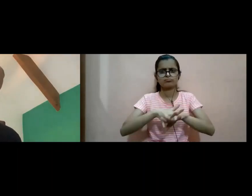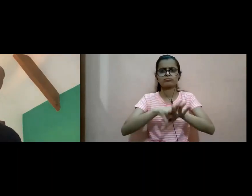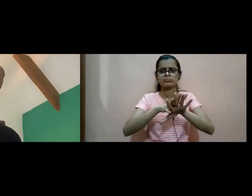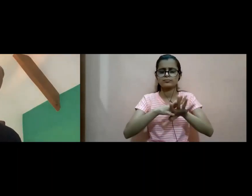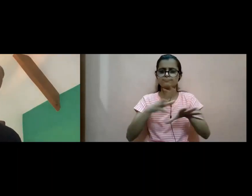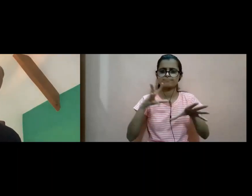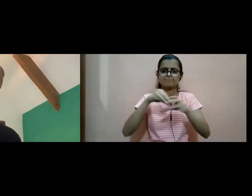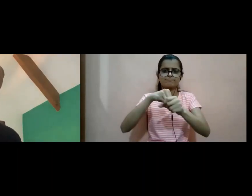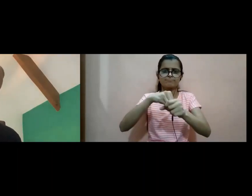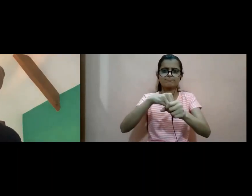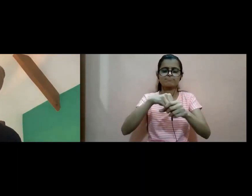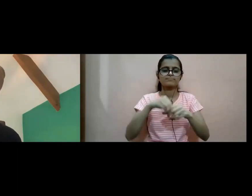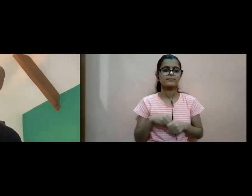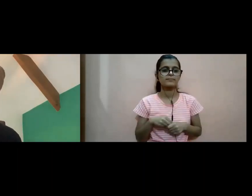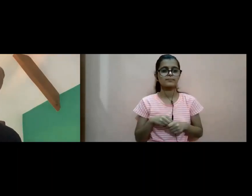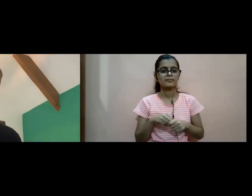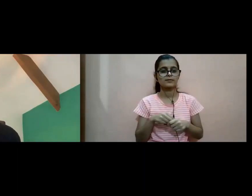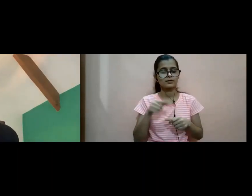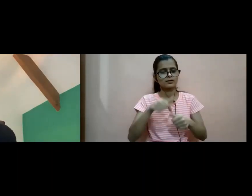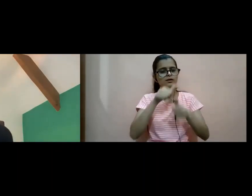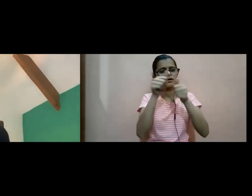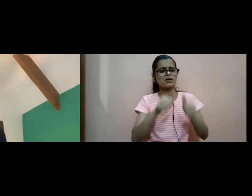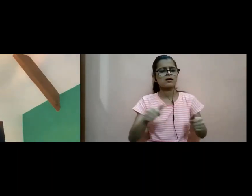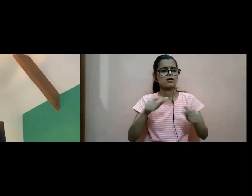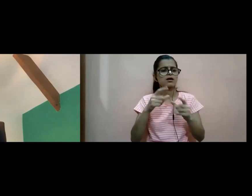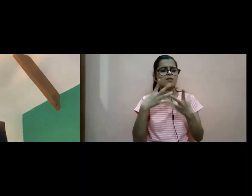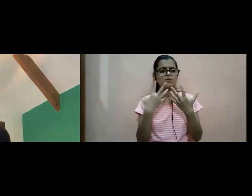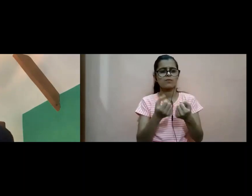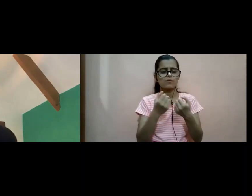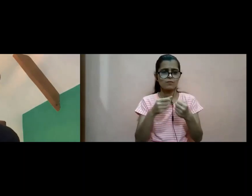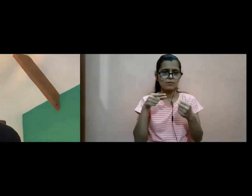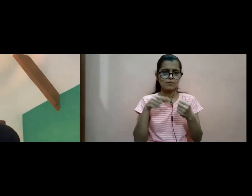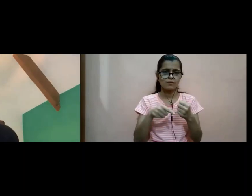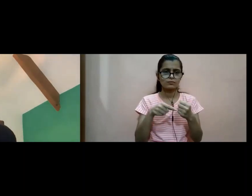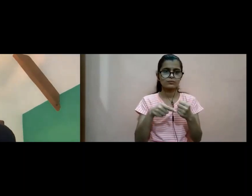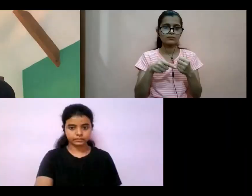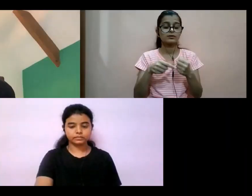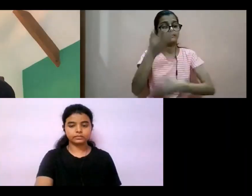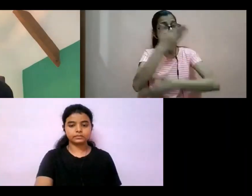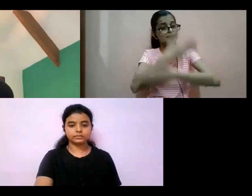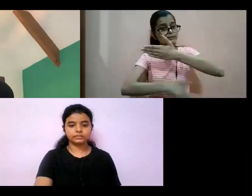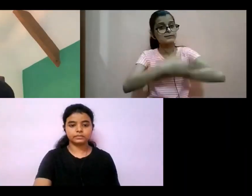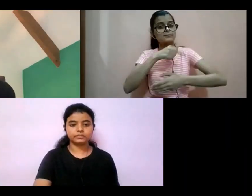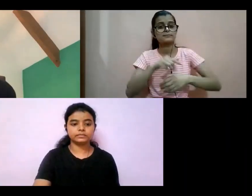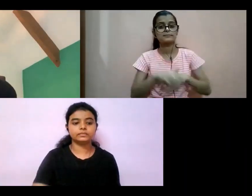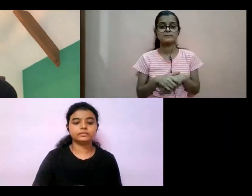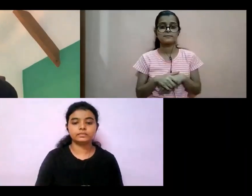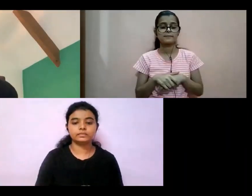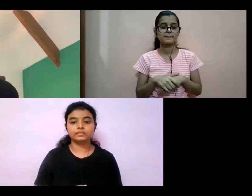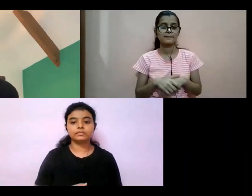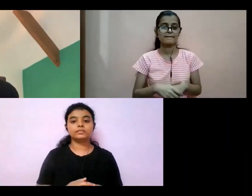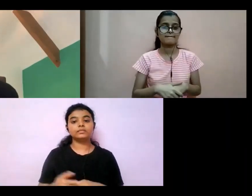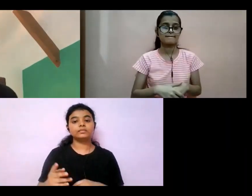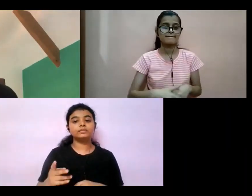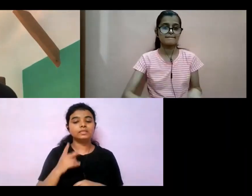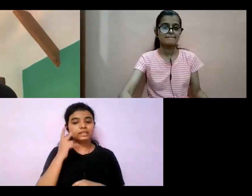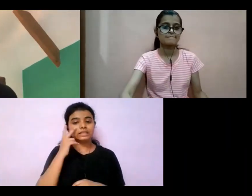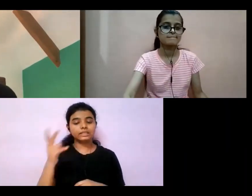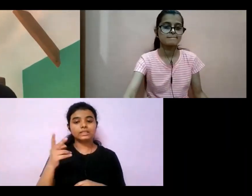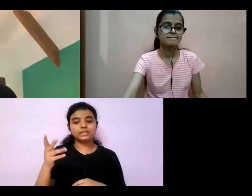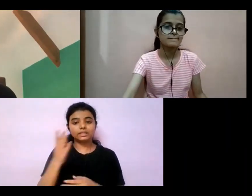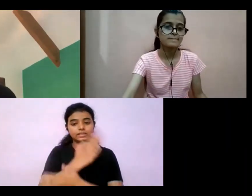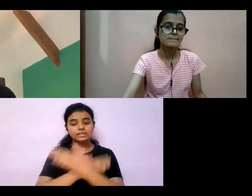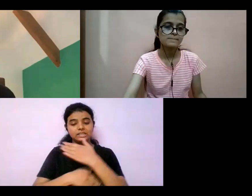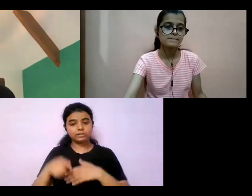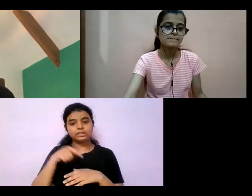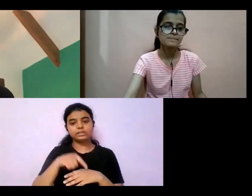one should not get rid of that model of desire. I think disability comes along and says, this is hugely problematic because actually one of the